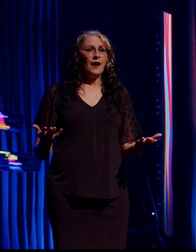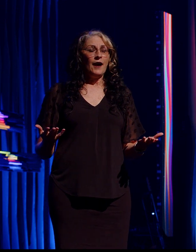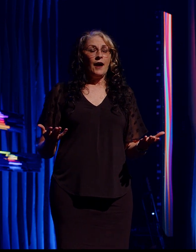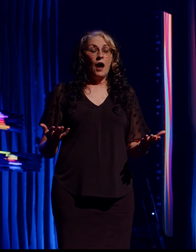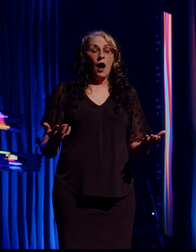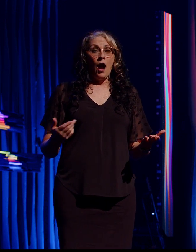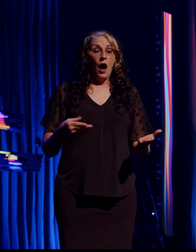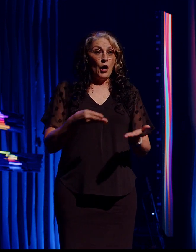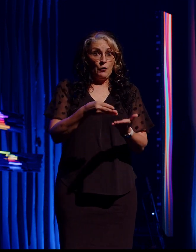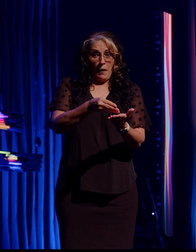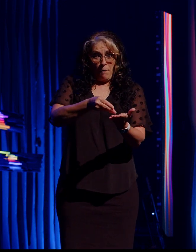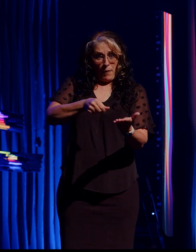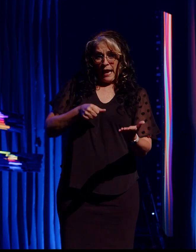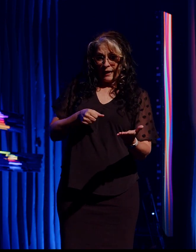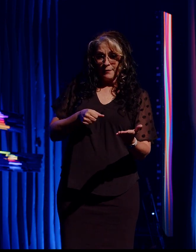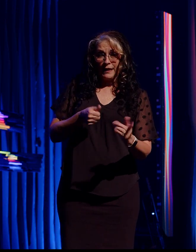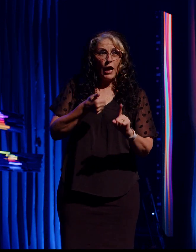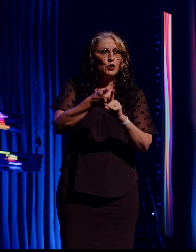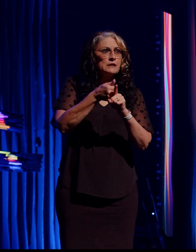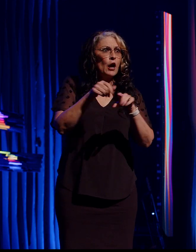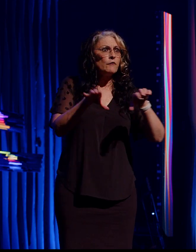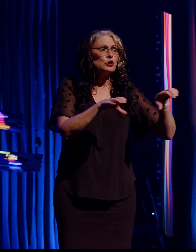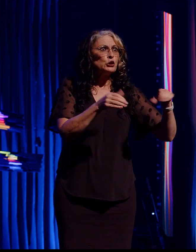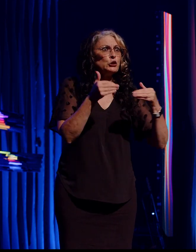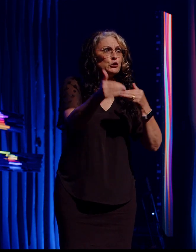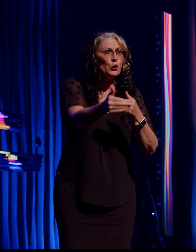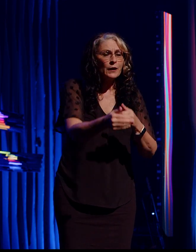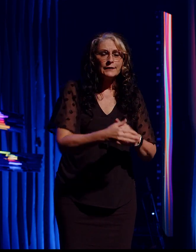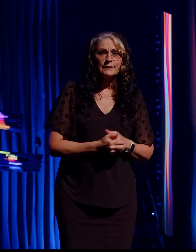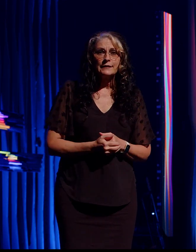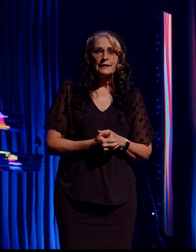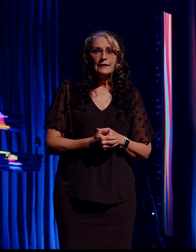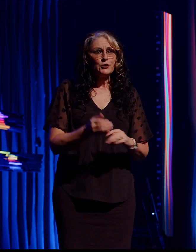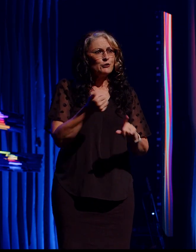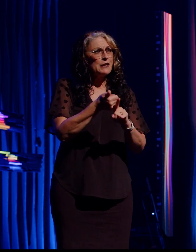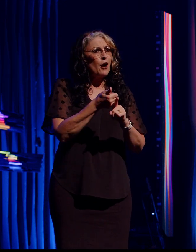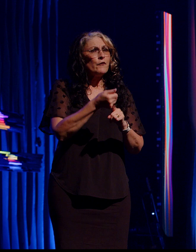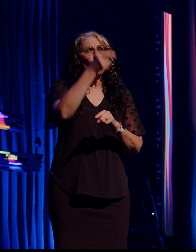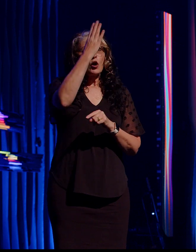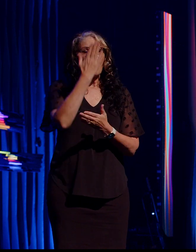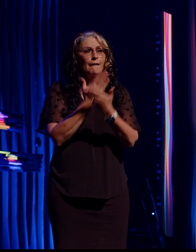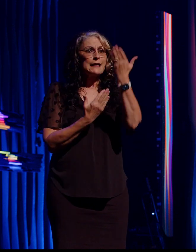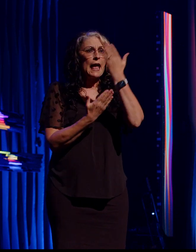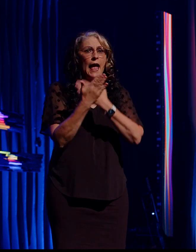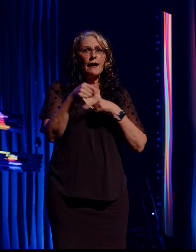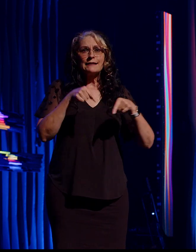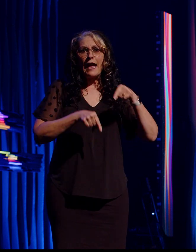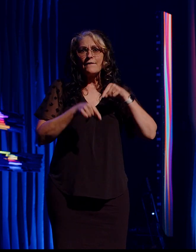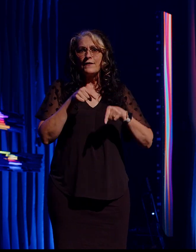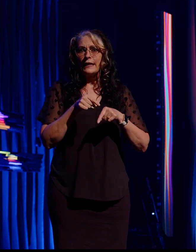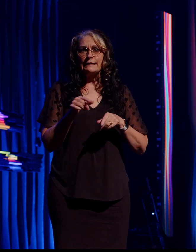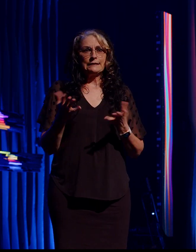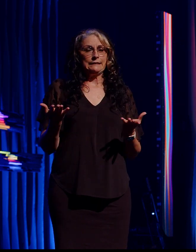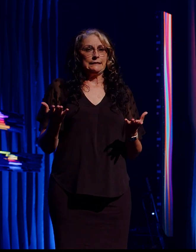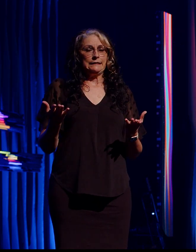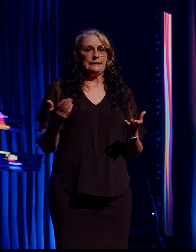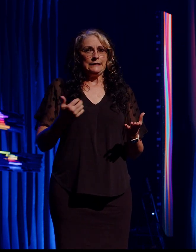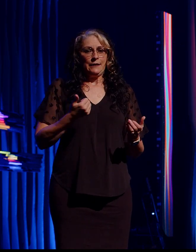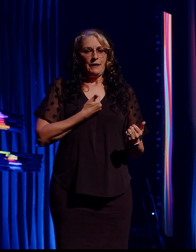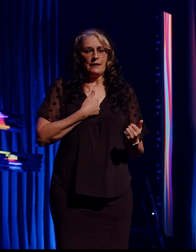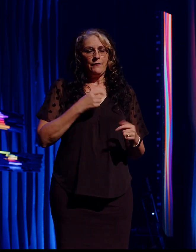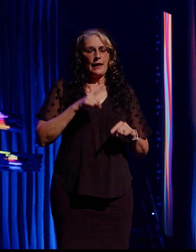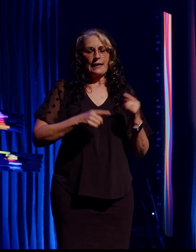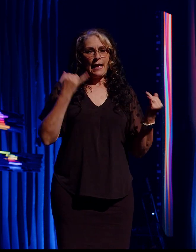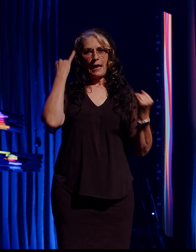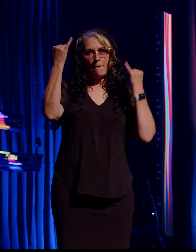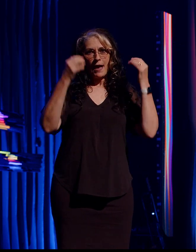I got paid to do this and you just do it. And you are God's hands and feet in a way that I just couldn't imagine